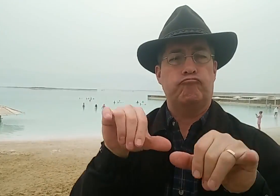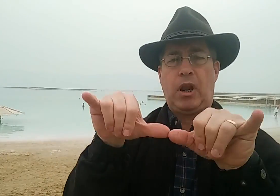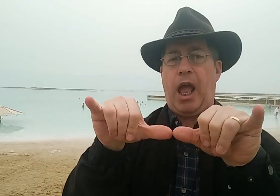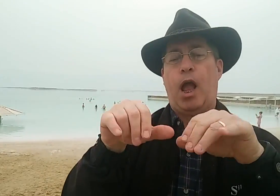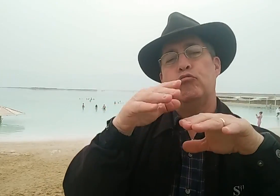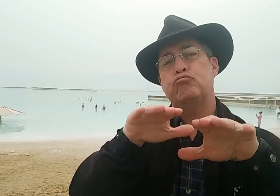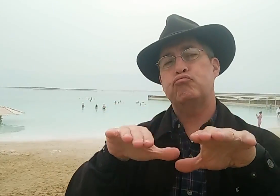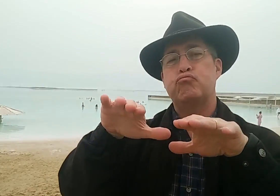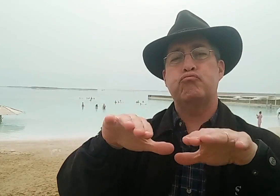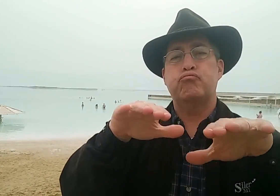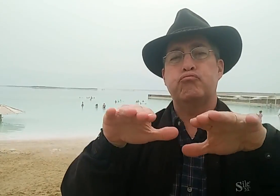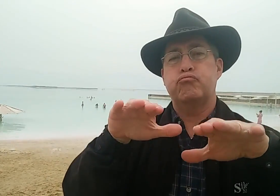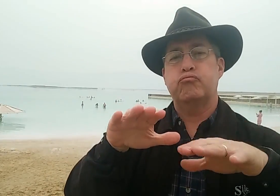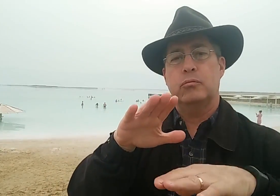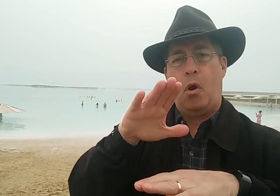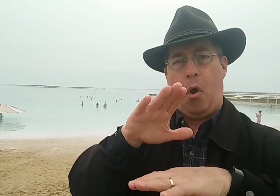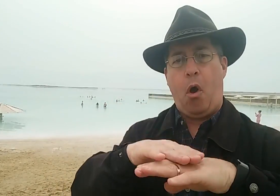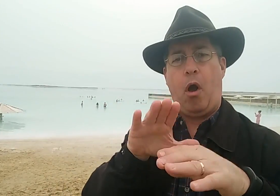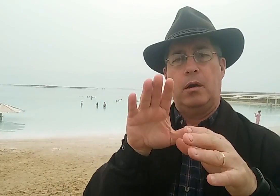sink. You float right on the top of the water.